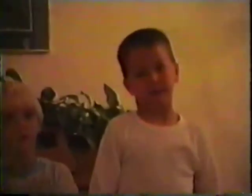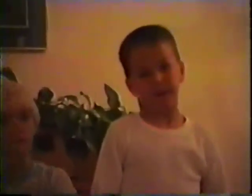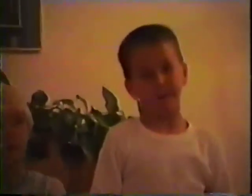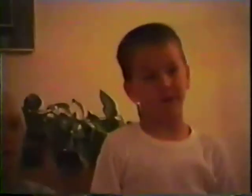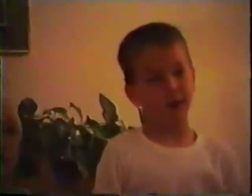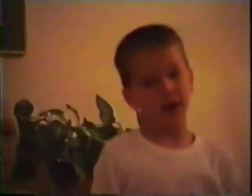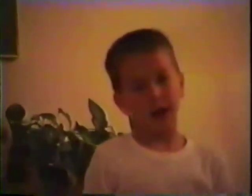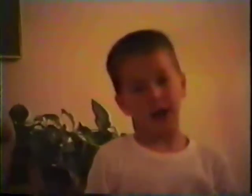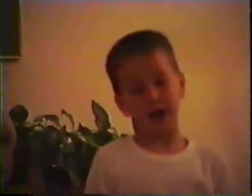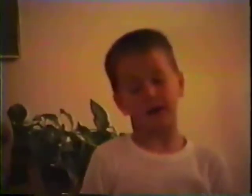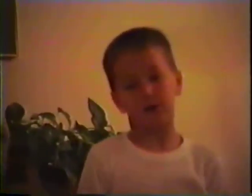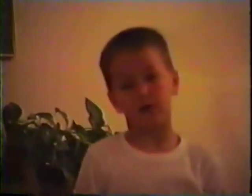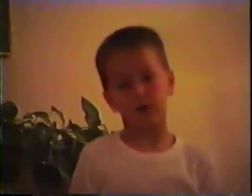people at our church.